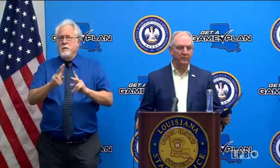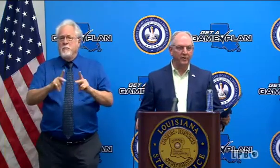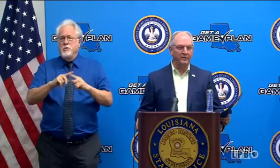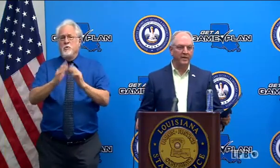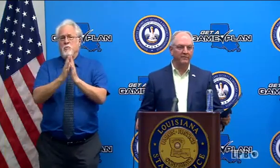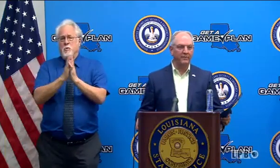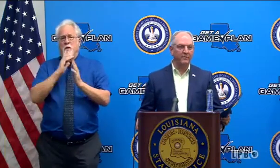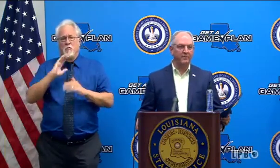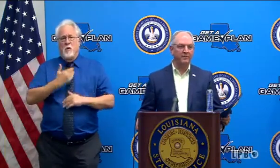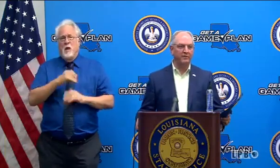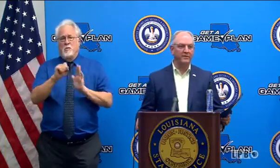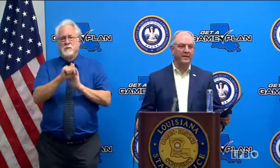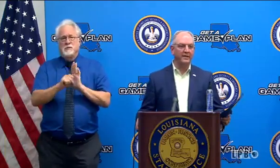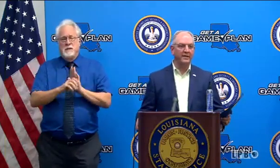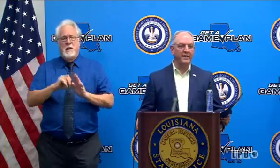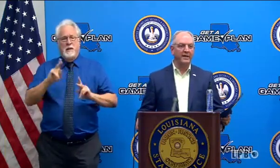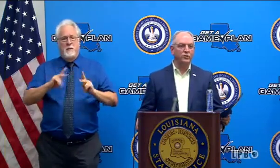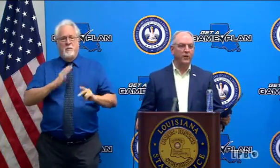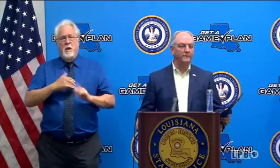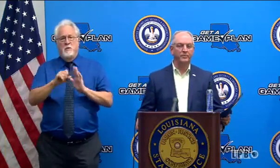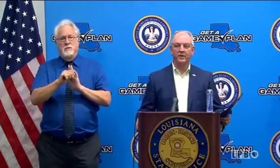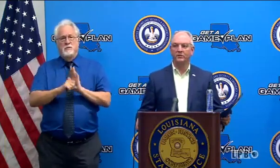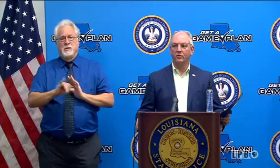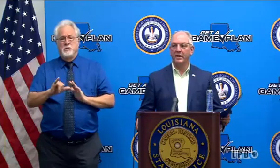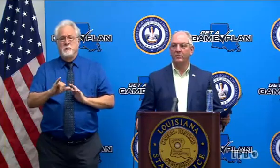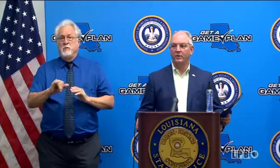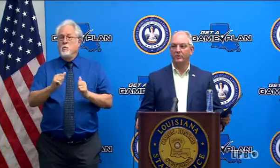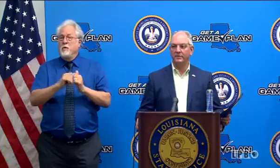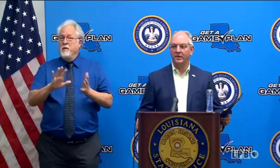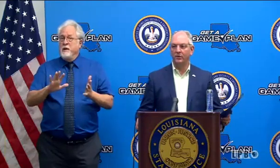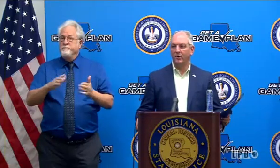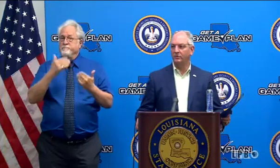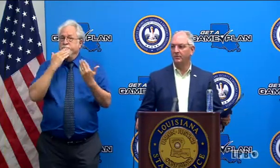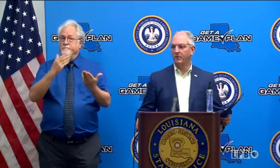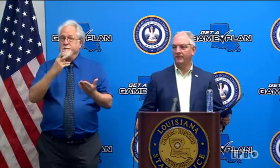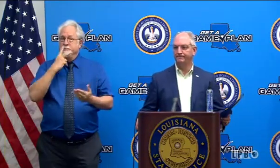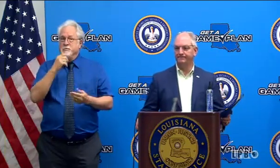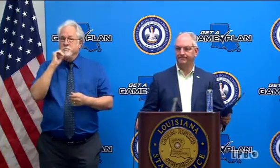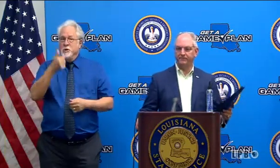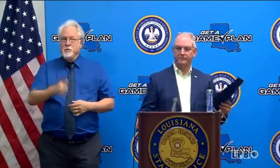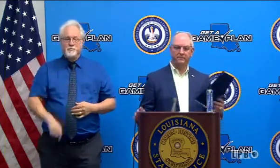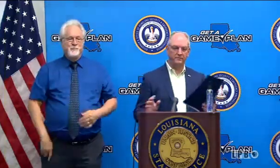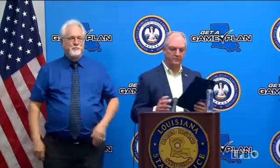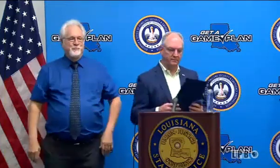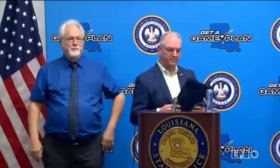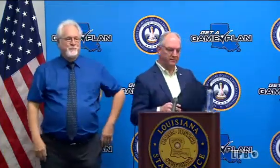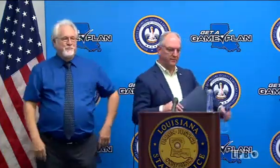people to pray for our state and for the people of our state as well. So with that, we will see you all tomorrow.